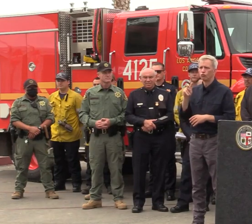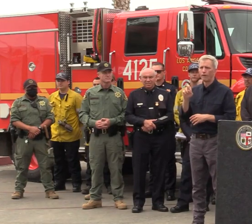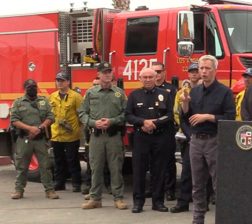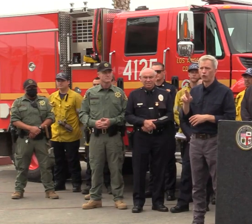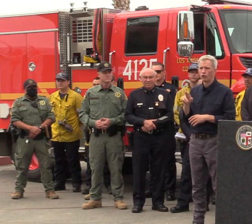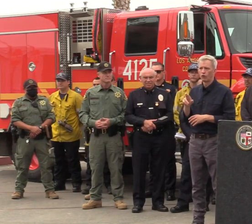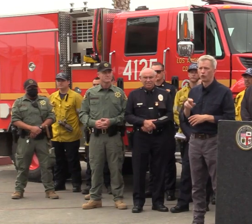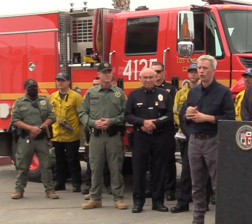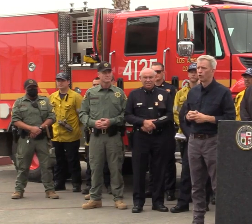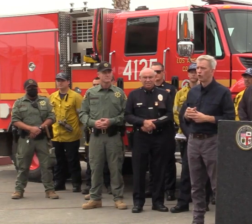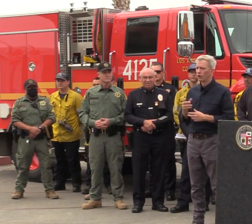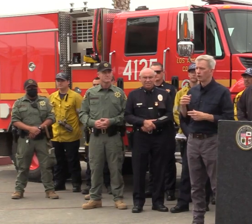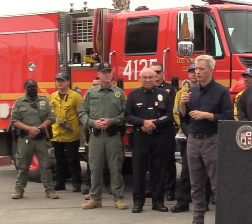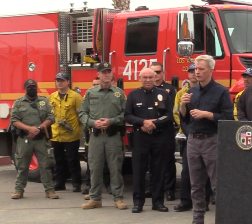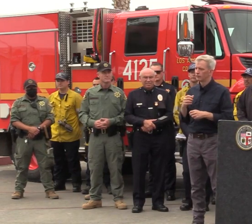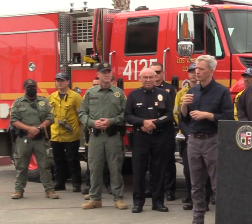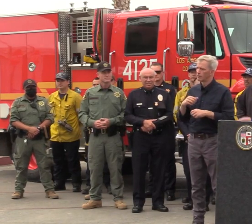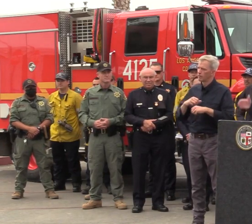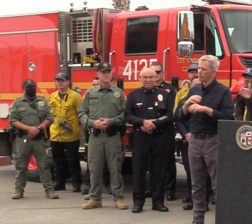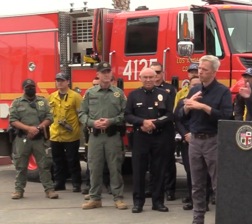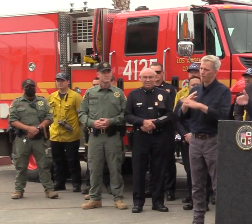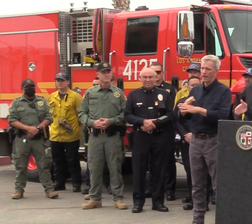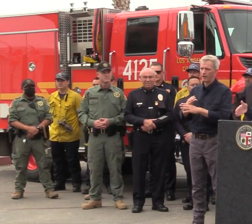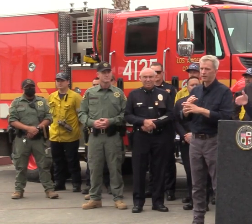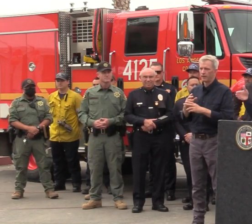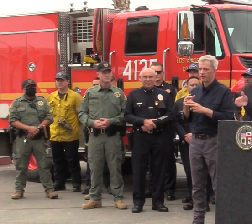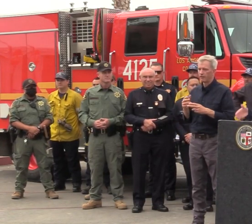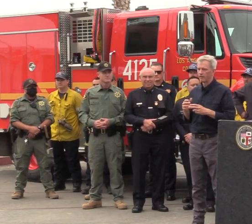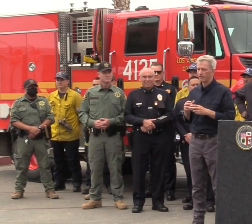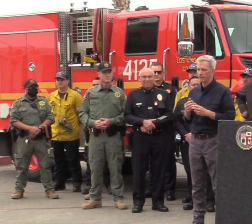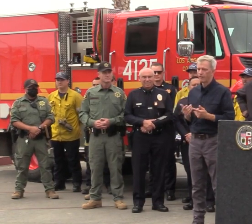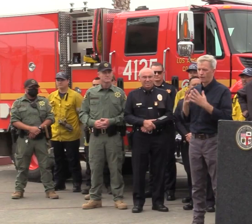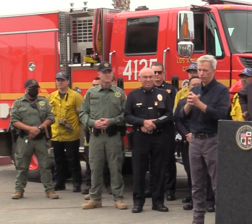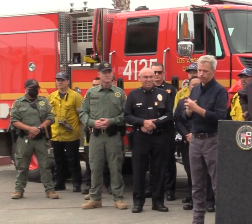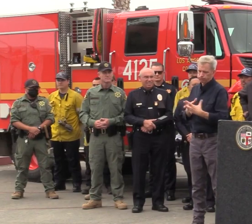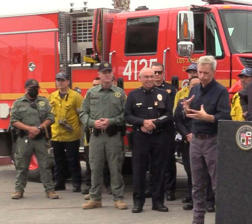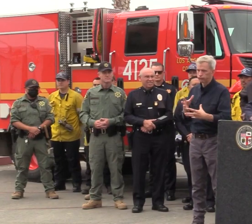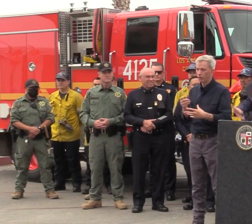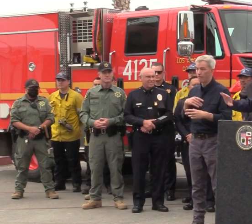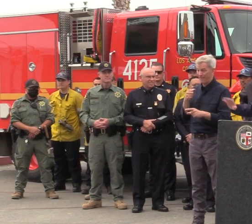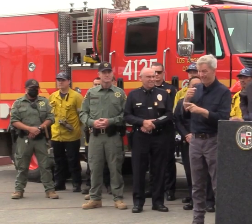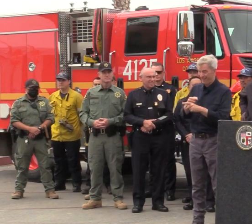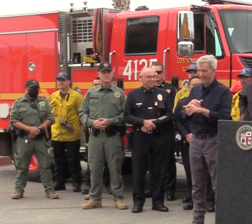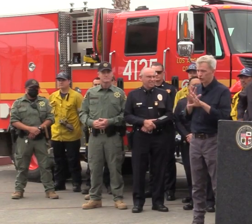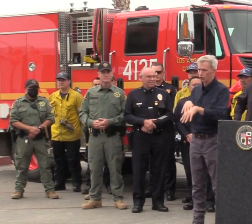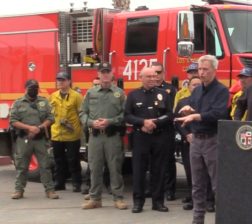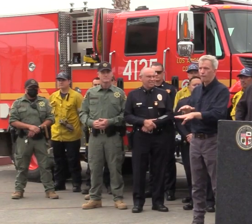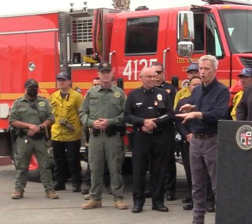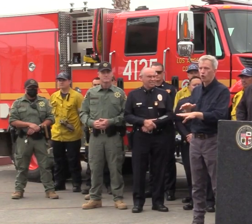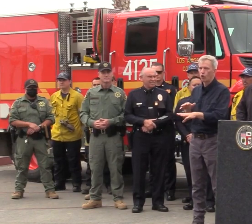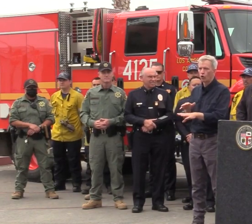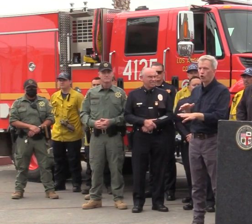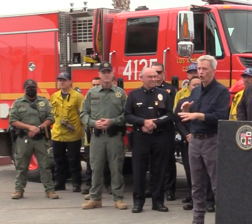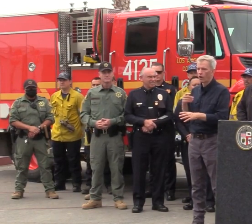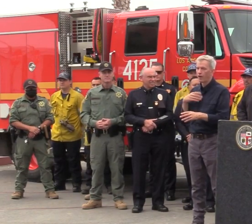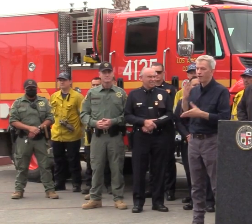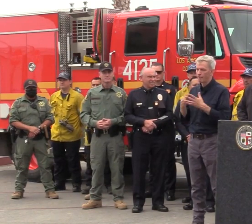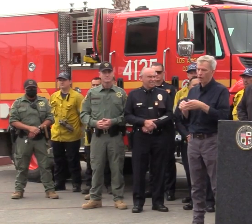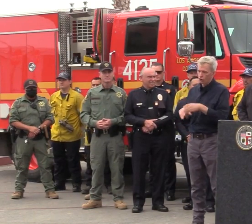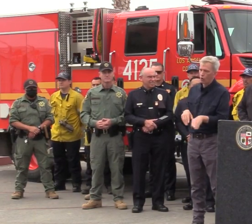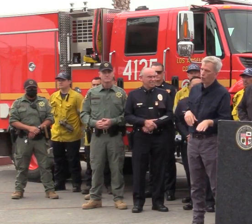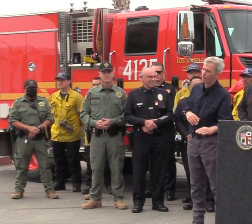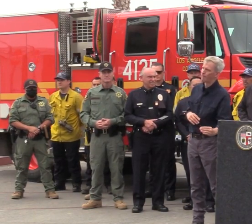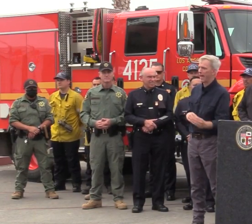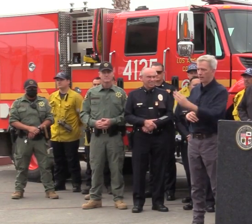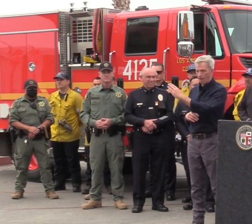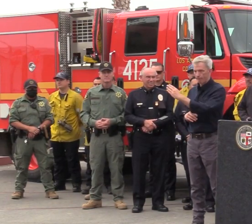where we are. Keep it from getting down whenever it comes to the river edge in the bottom of those canyons. It fights its way back up. So we